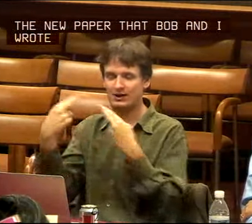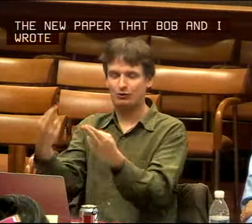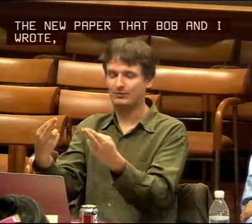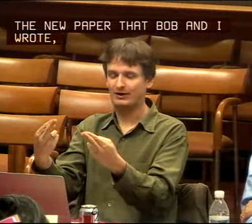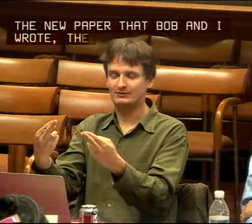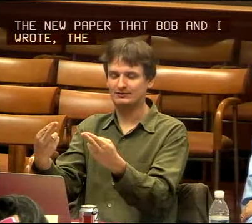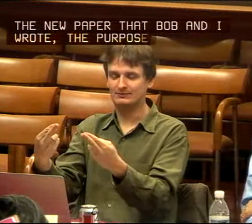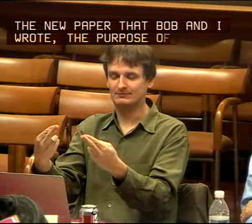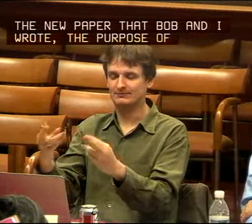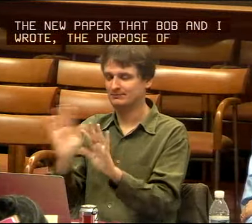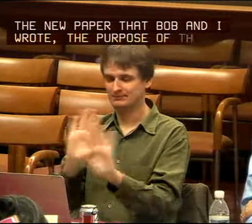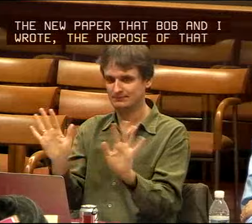and policy recommendations.